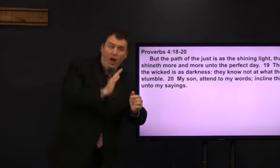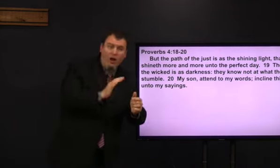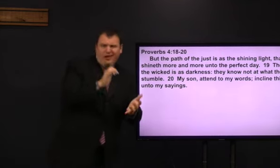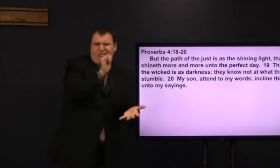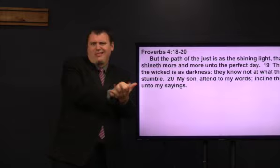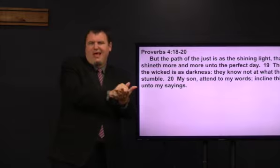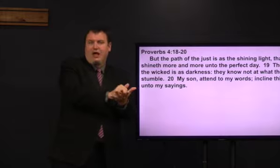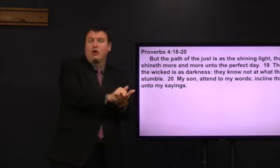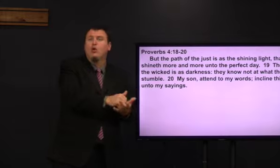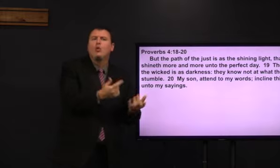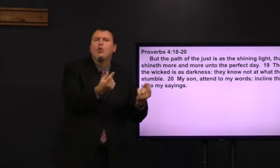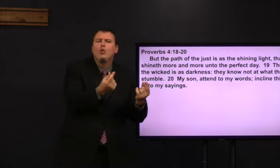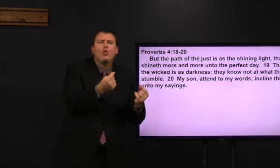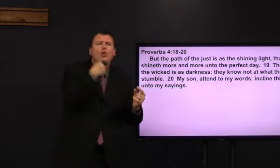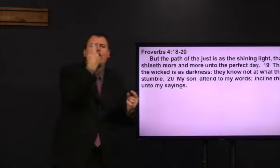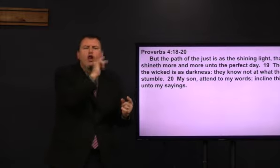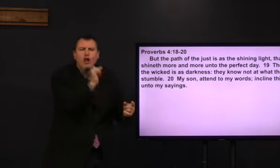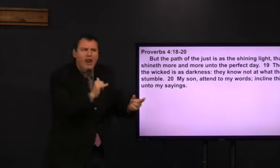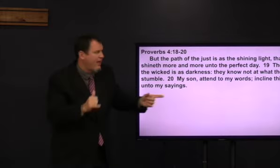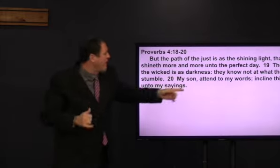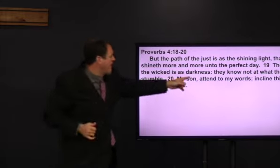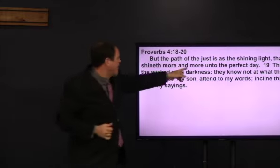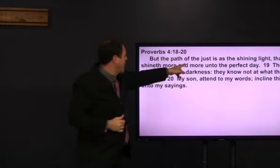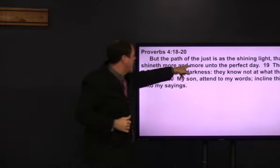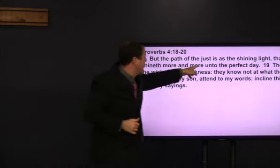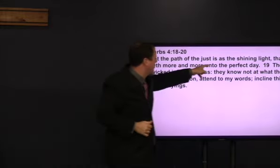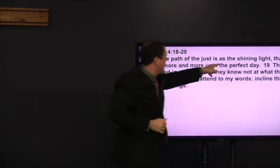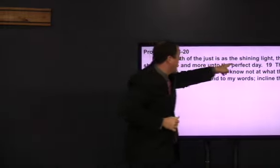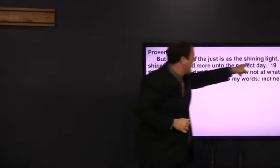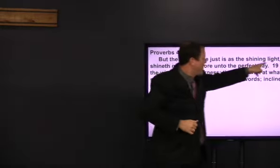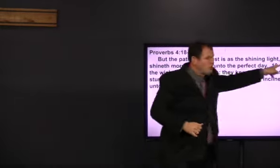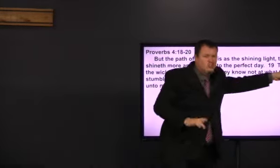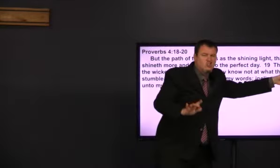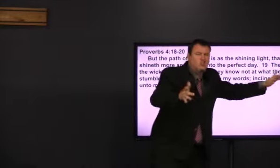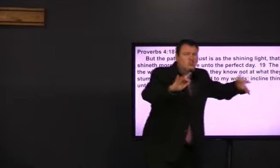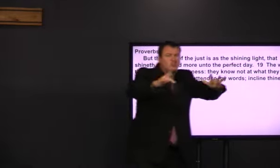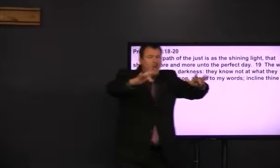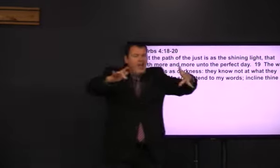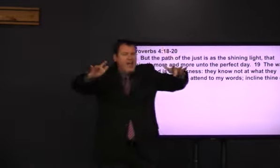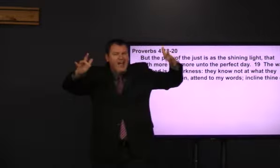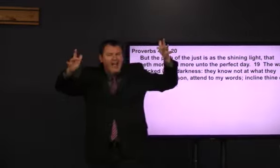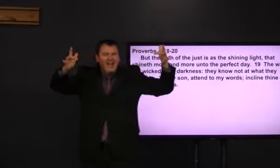One who follows God, that, and what are they like?